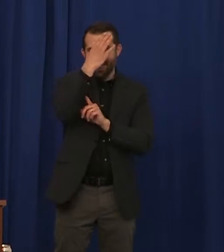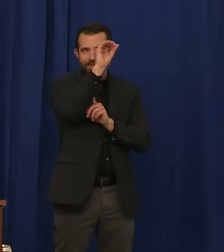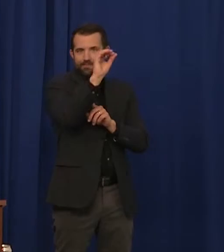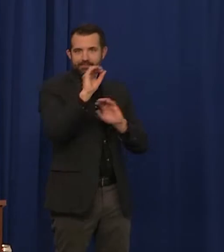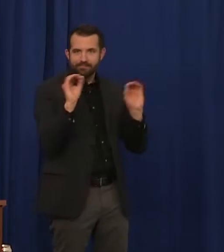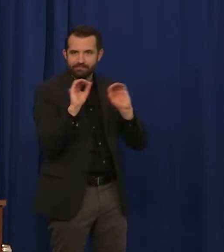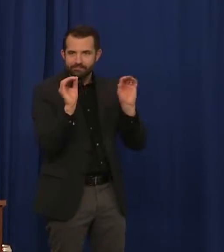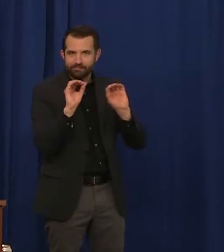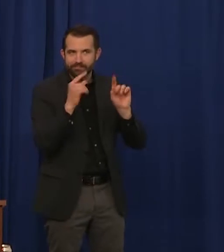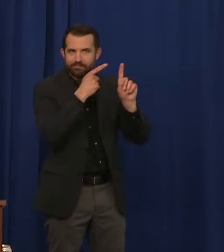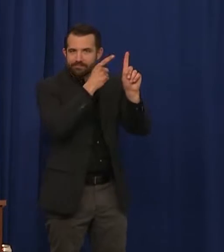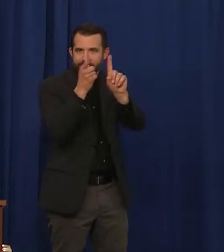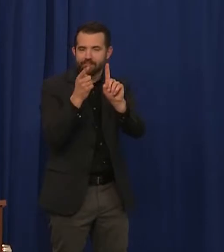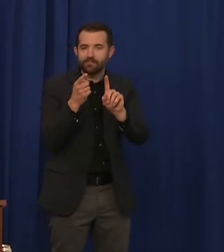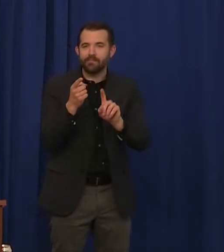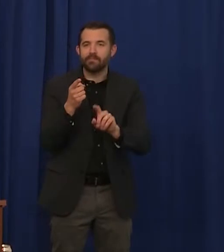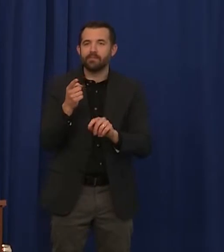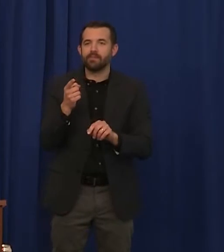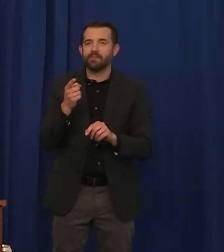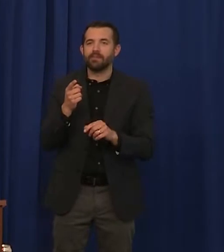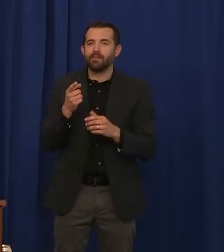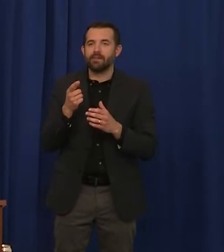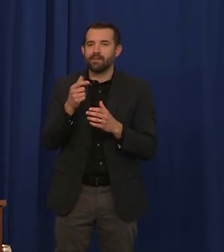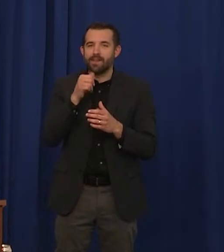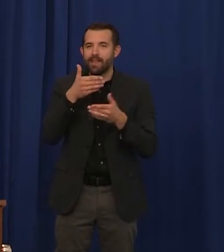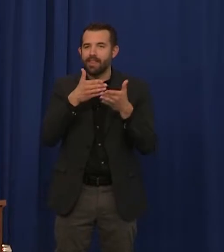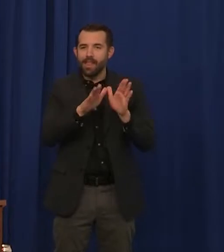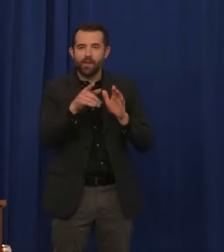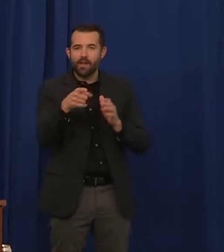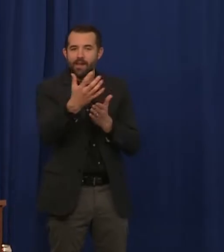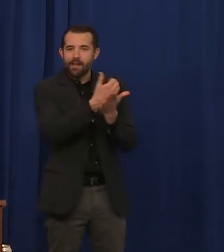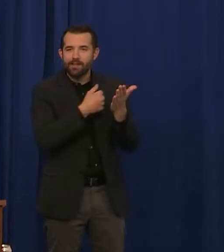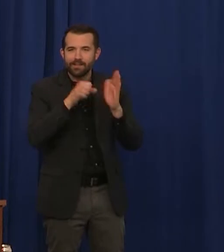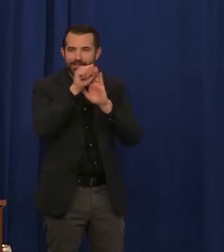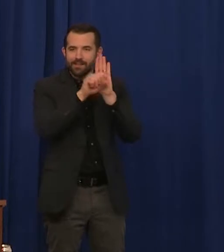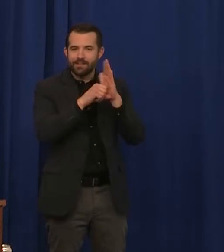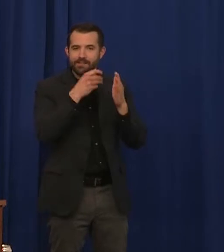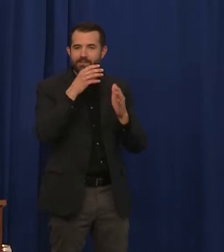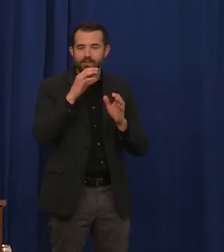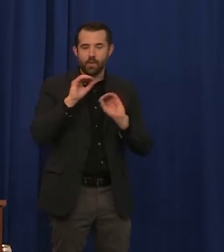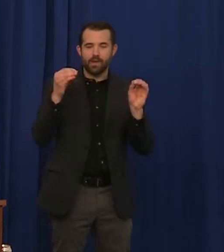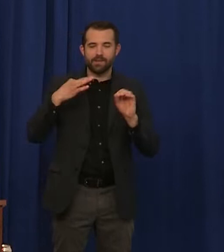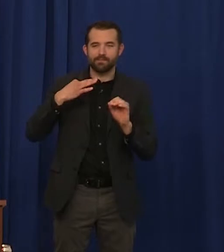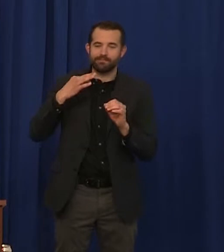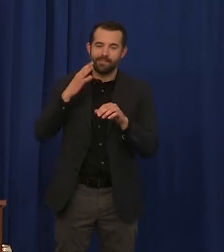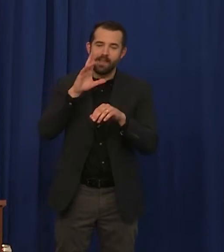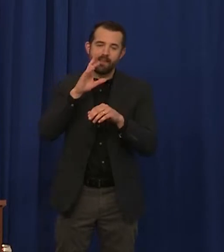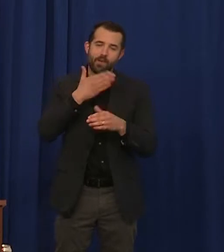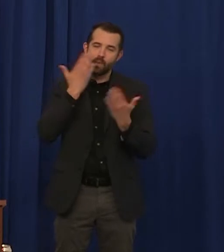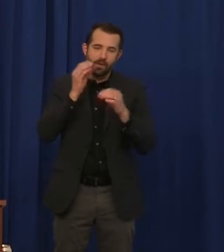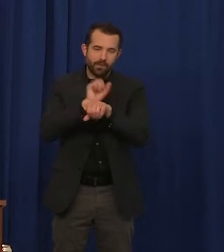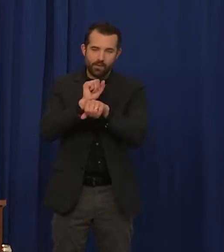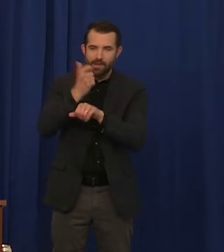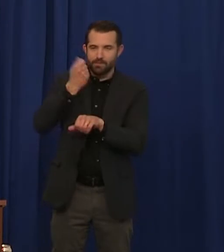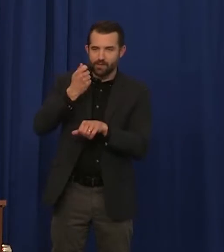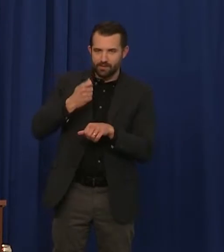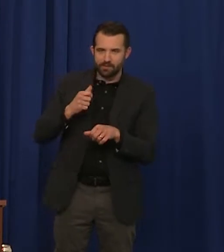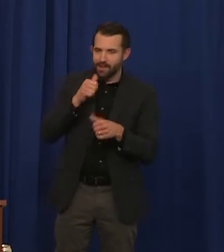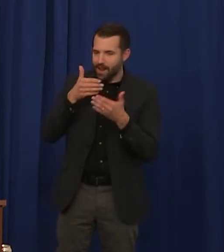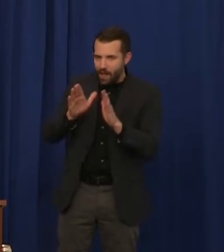collect state unemployment insurance benefits. What some states are doing is they're requiring